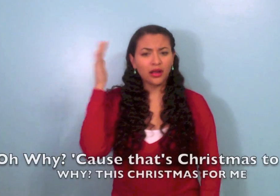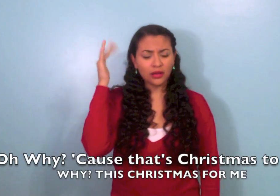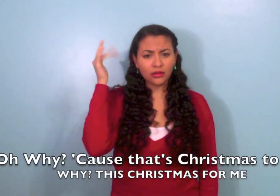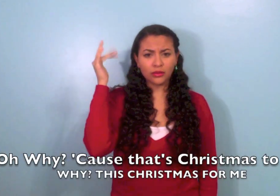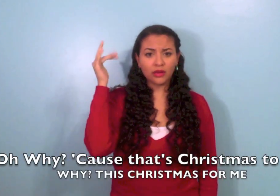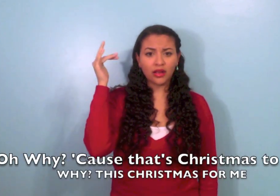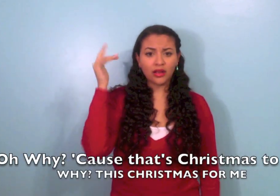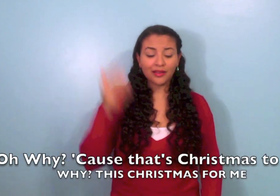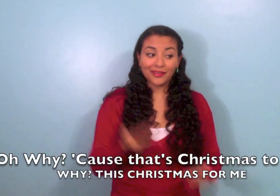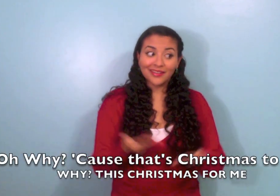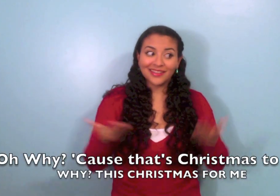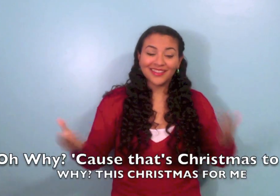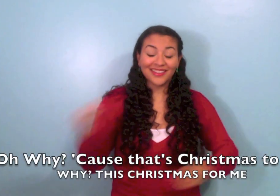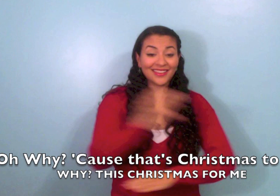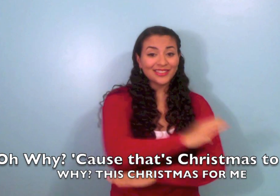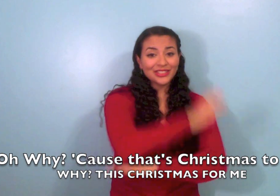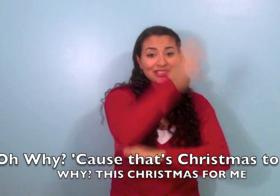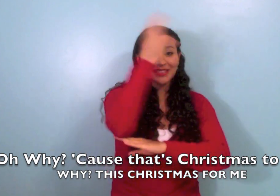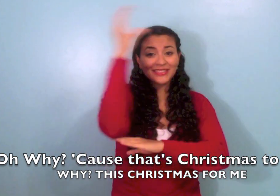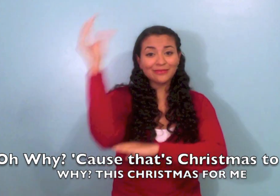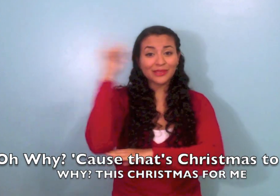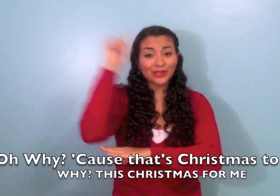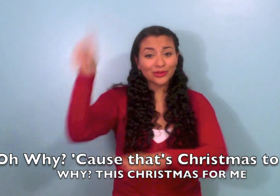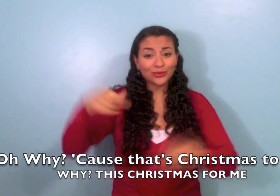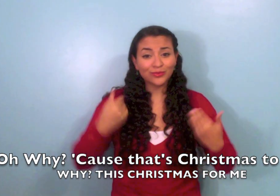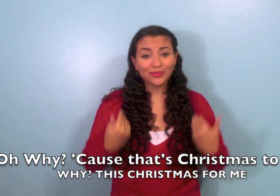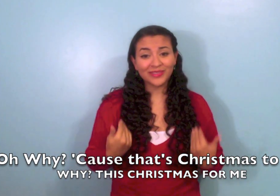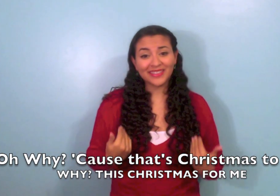Oh, why? 'Cause that's Christmas to me.